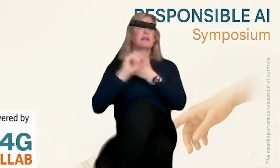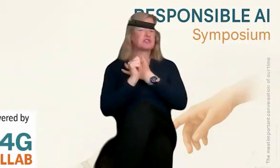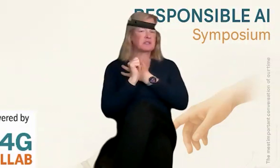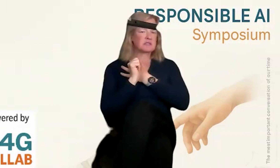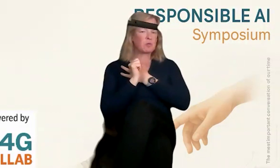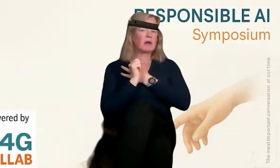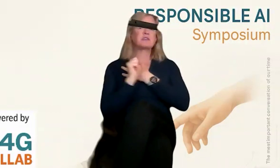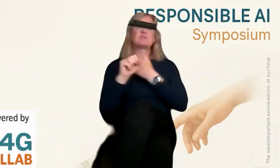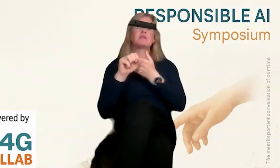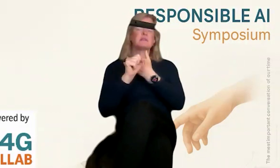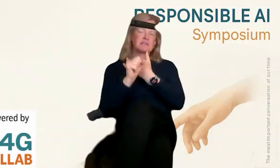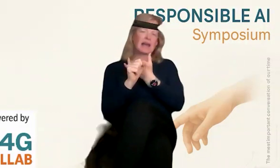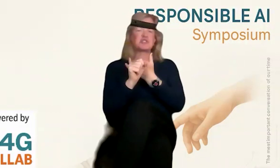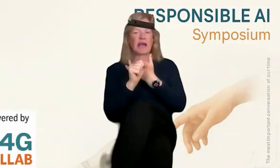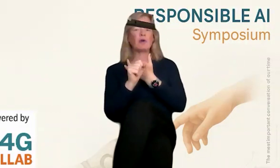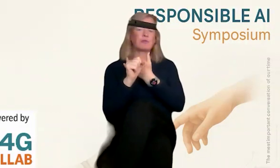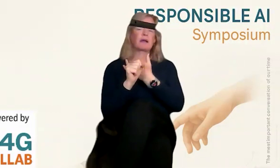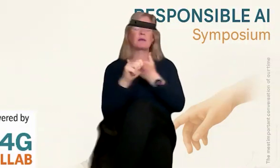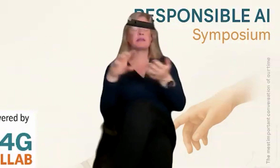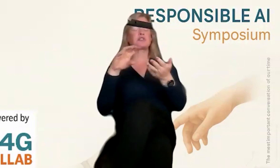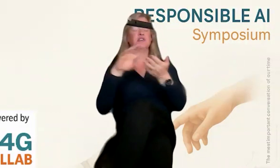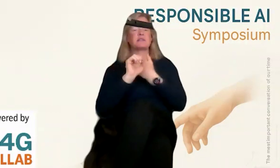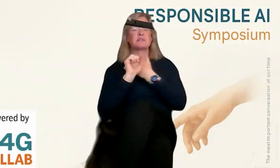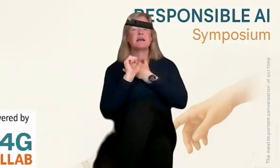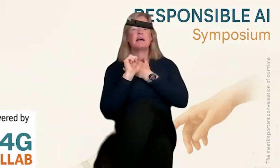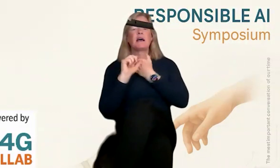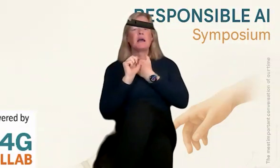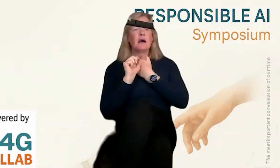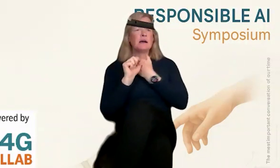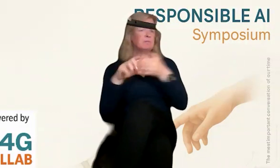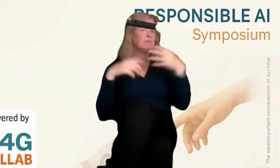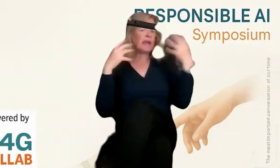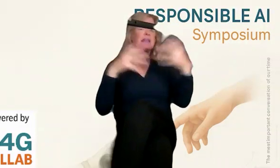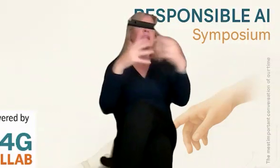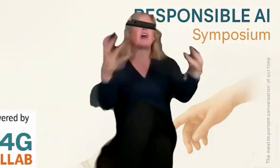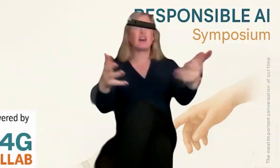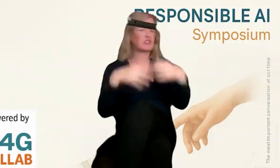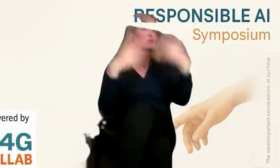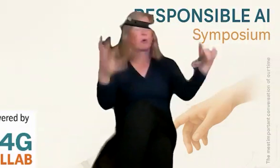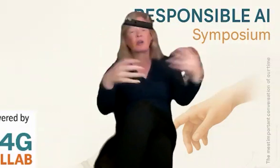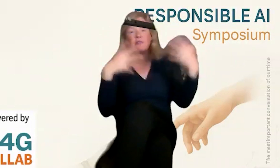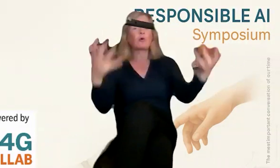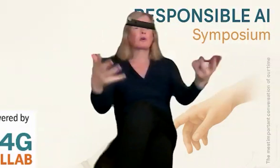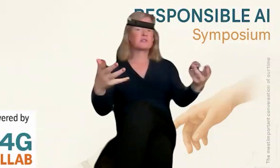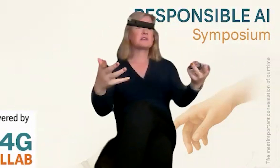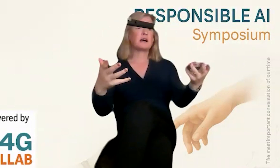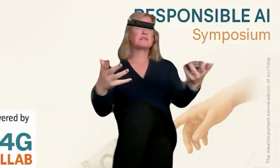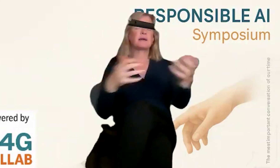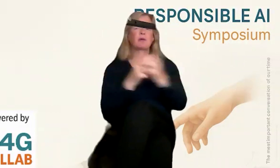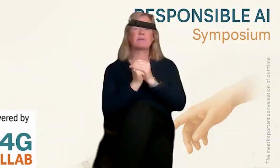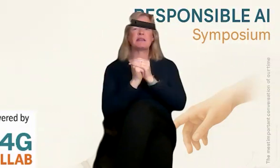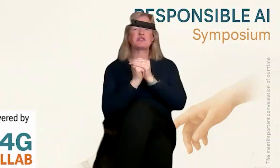education recommendations, wellness/health recommendations, and others,